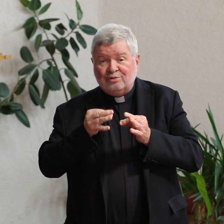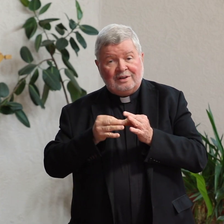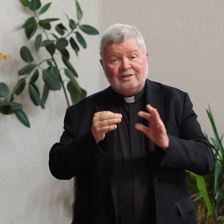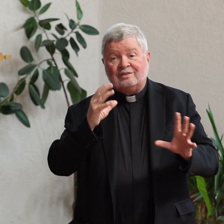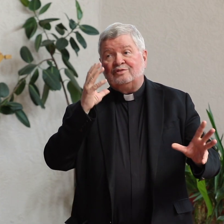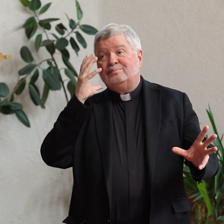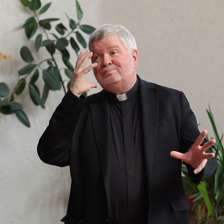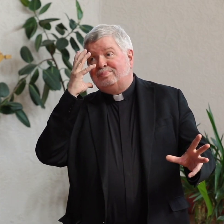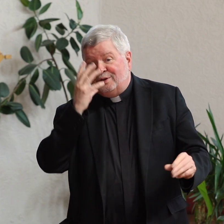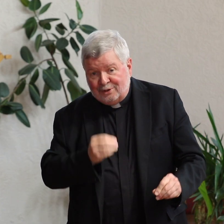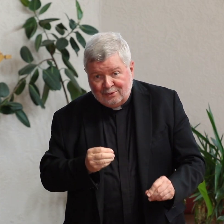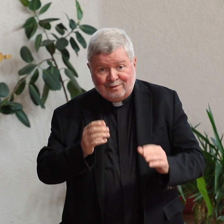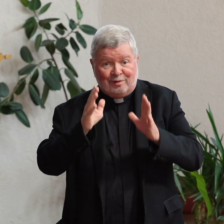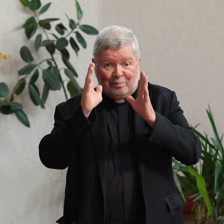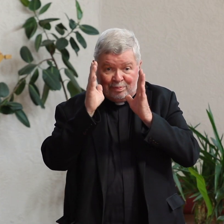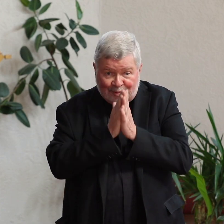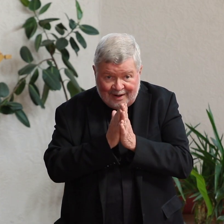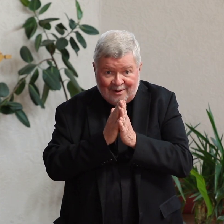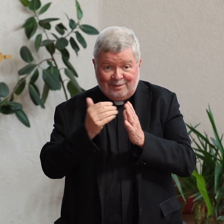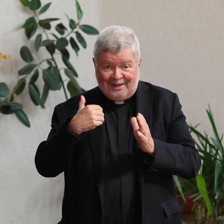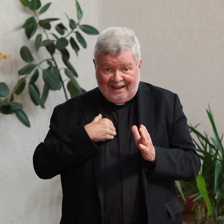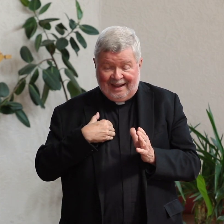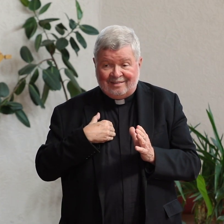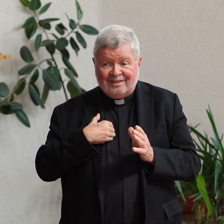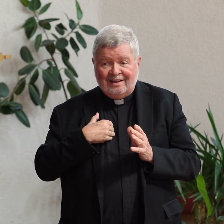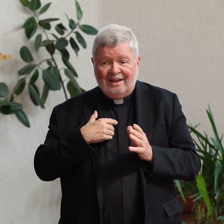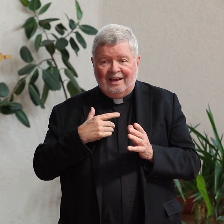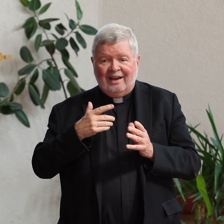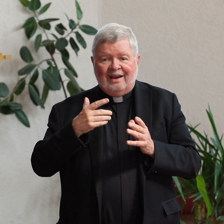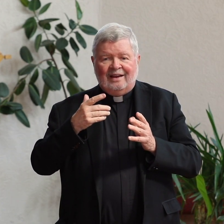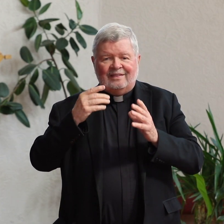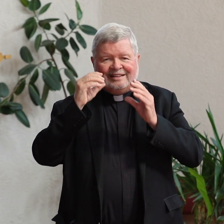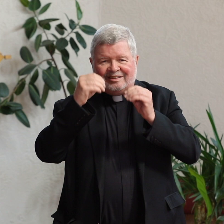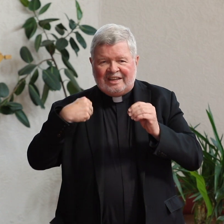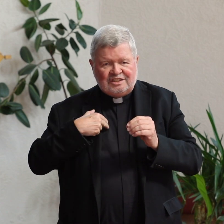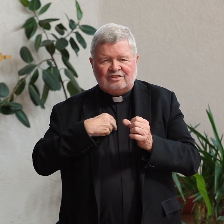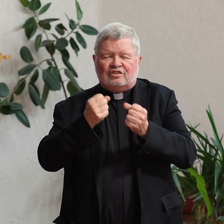is this beautiful prayer we have that teaches